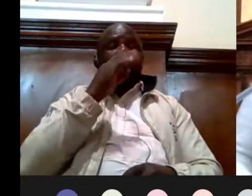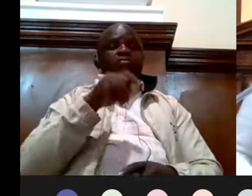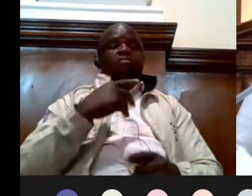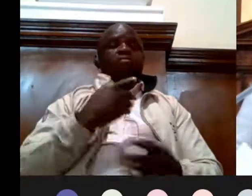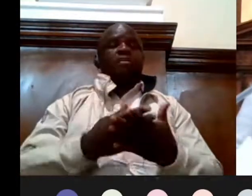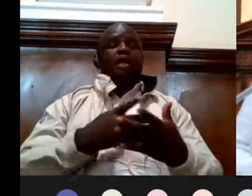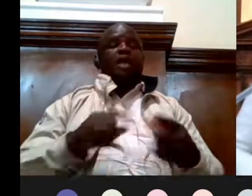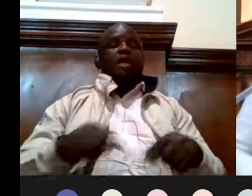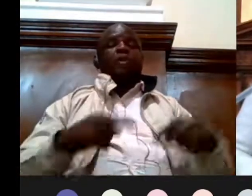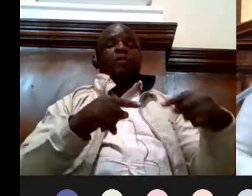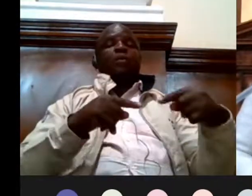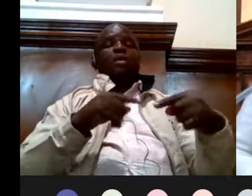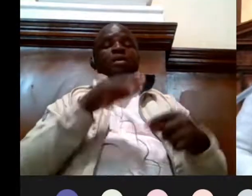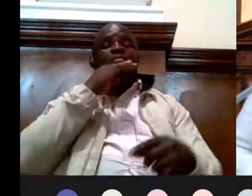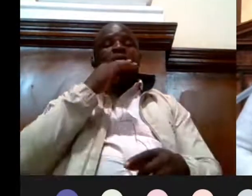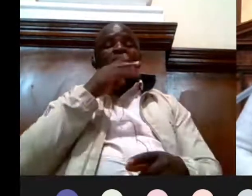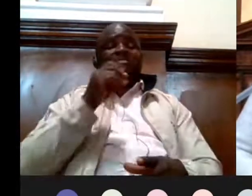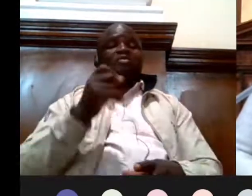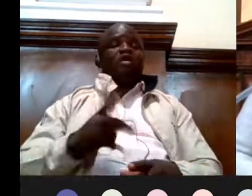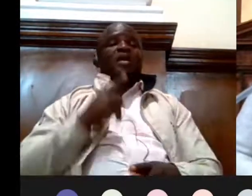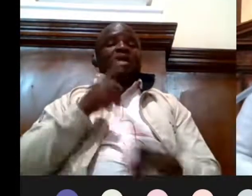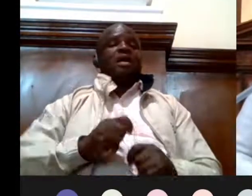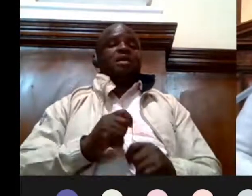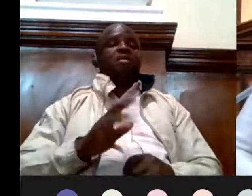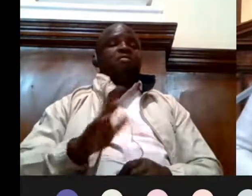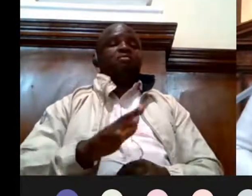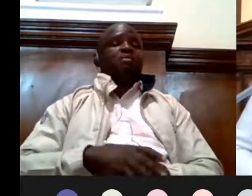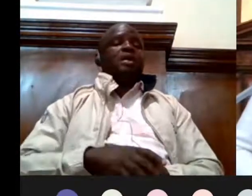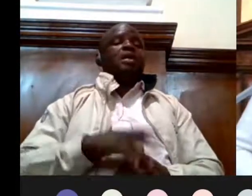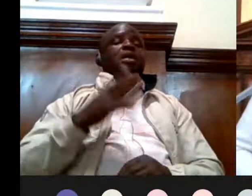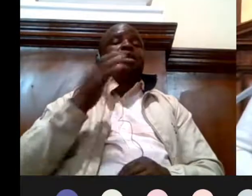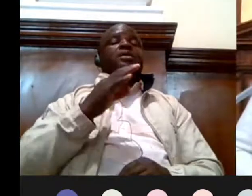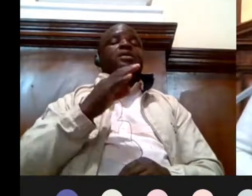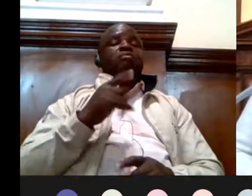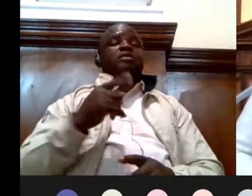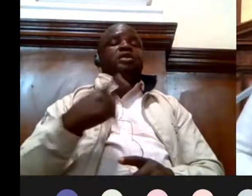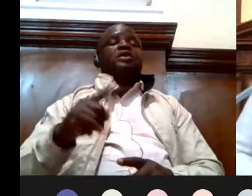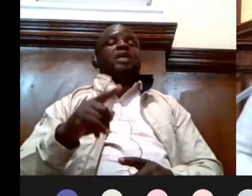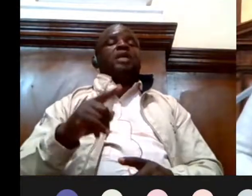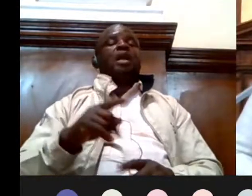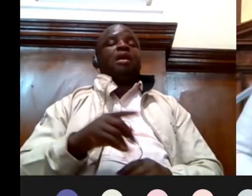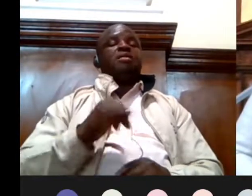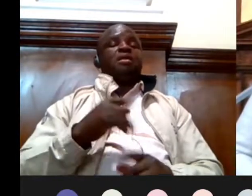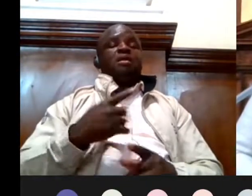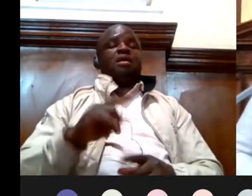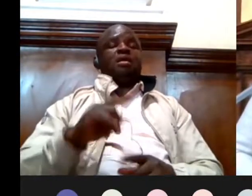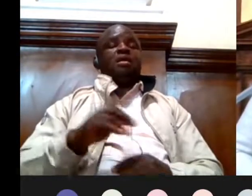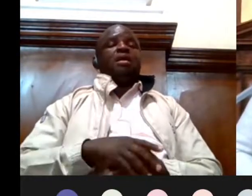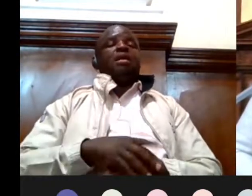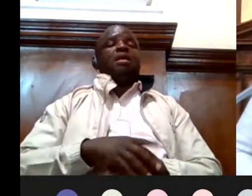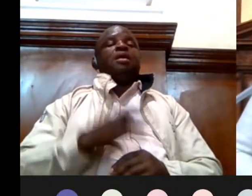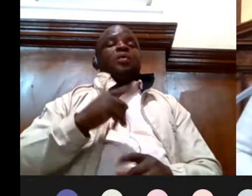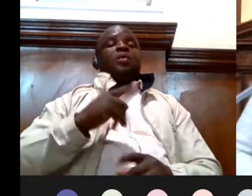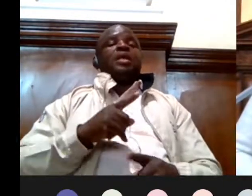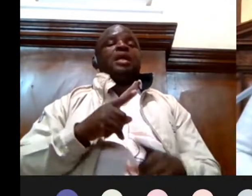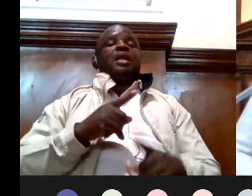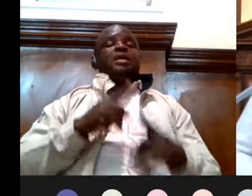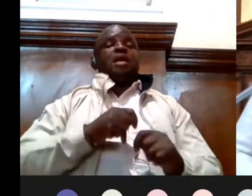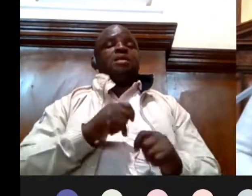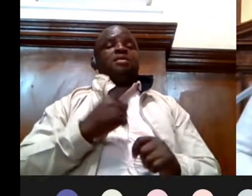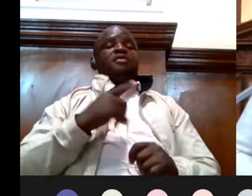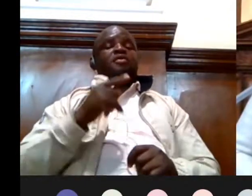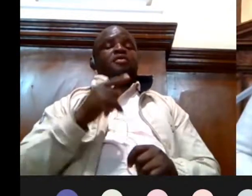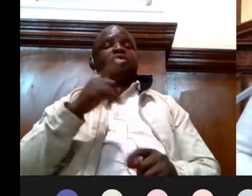waye ngathethi kuba wayediniwe, wayethetha and is still relevant even today. We are tired of this